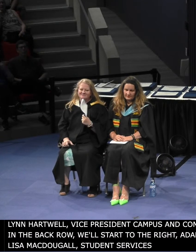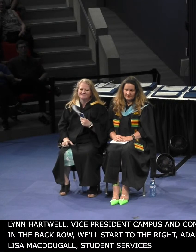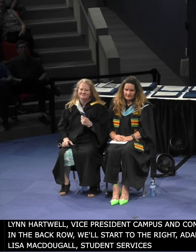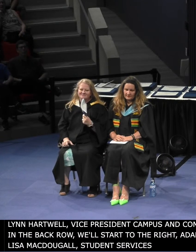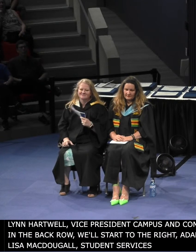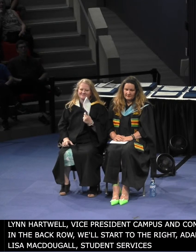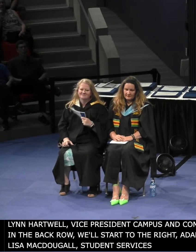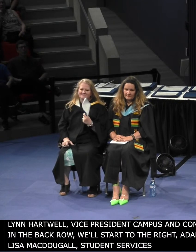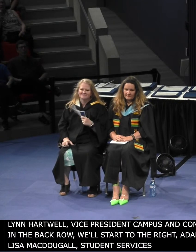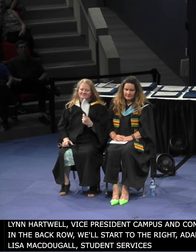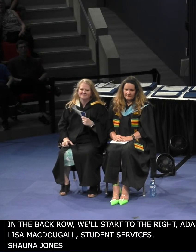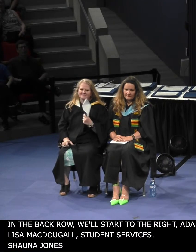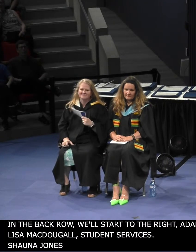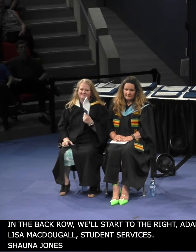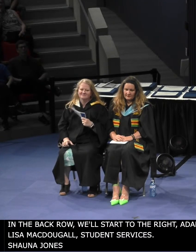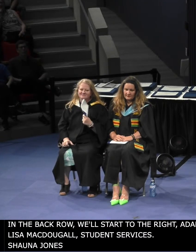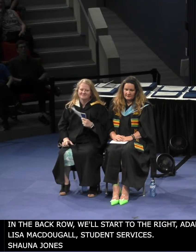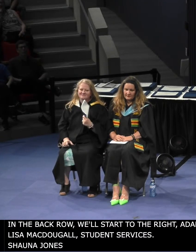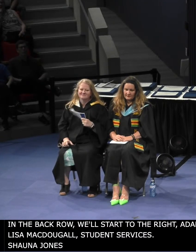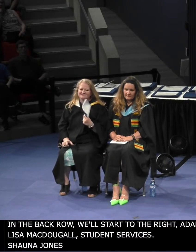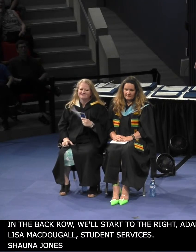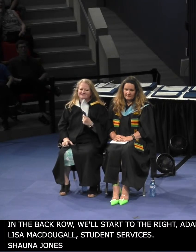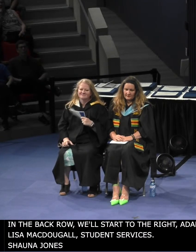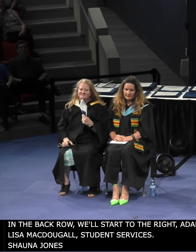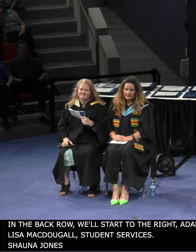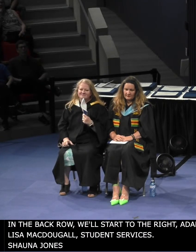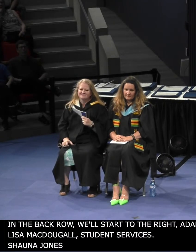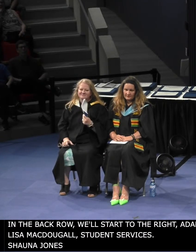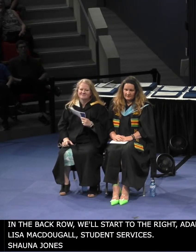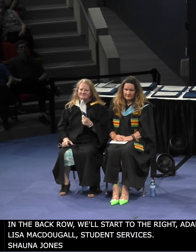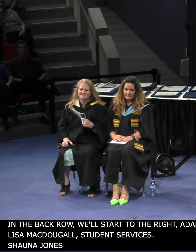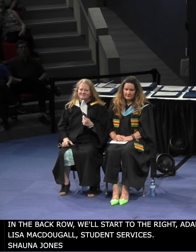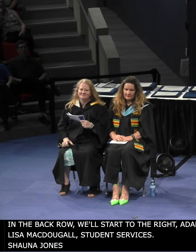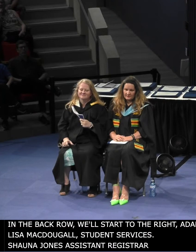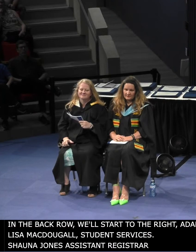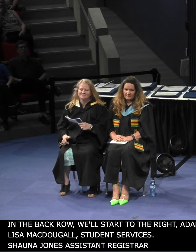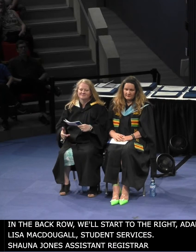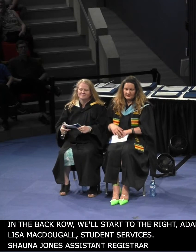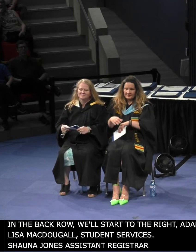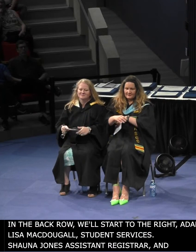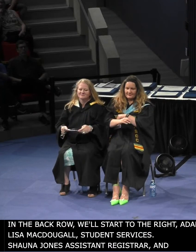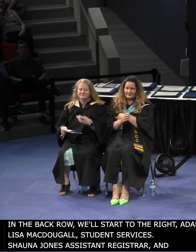Registrar. And Paul Cantello, our Director of Enrollment and Registrar.